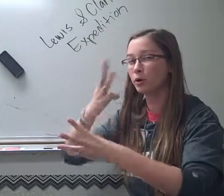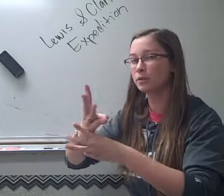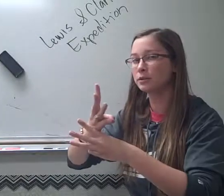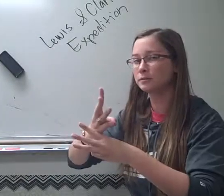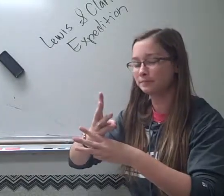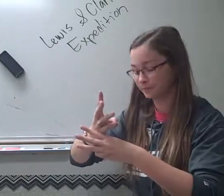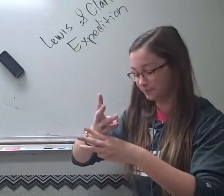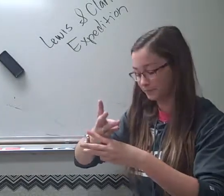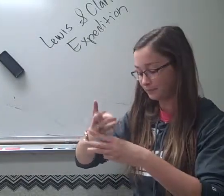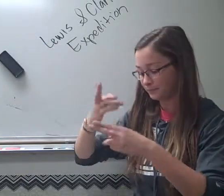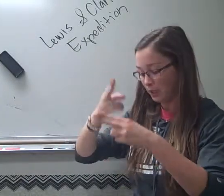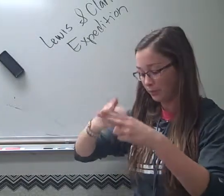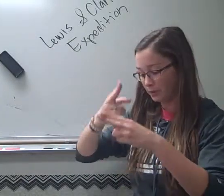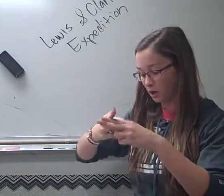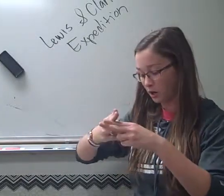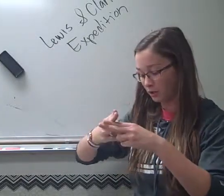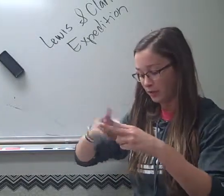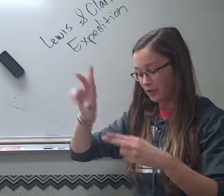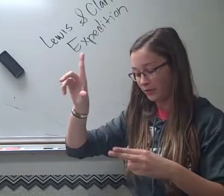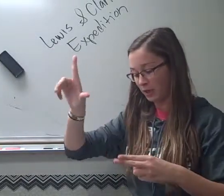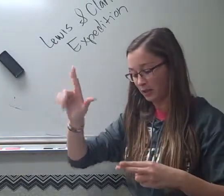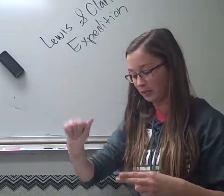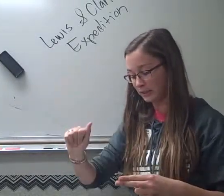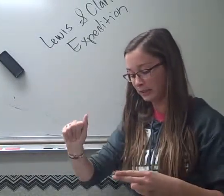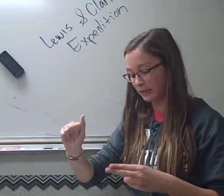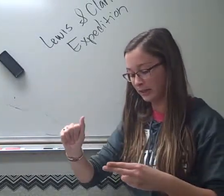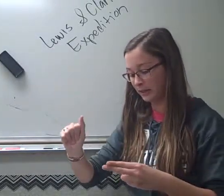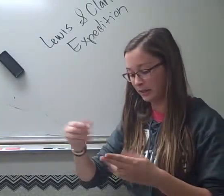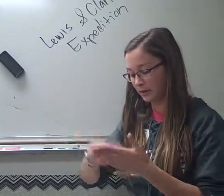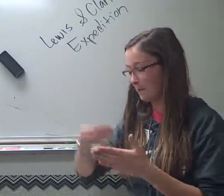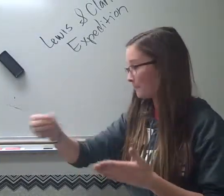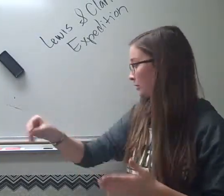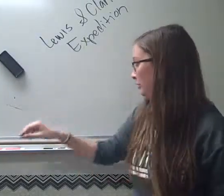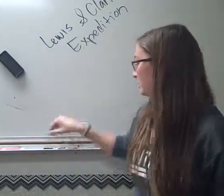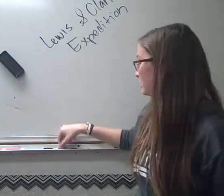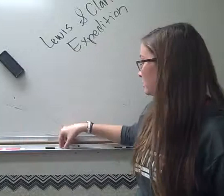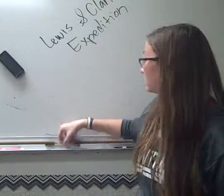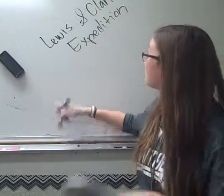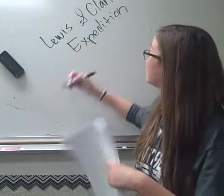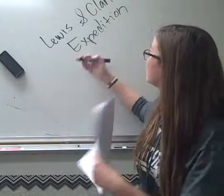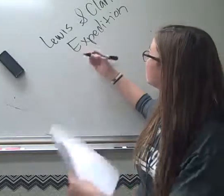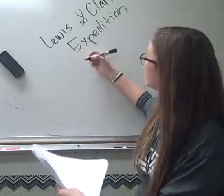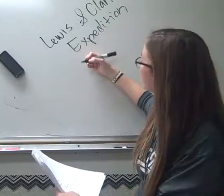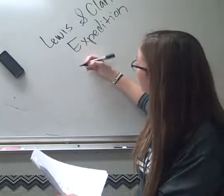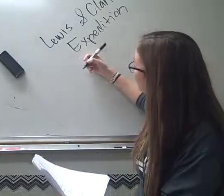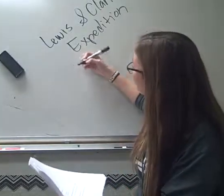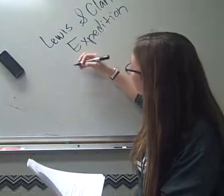world? It was called the Louisiana Purchase.